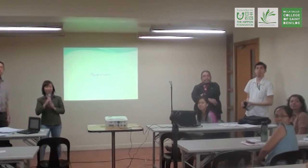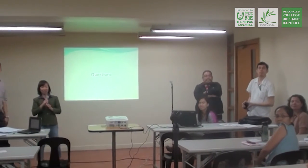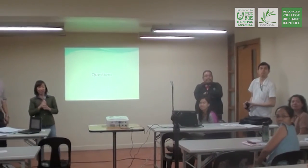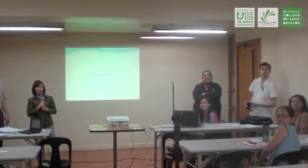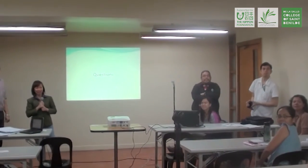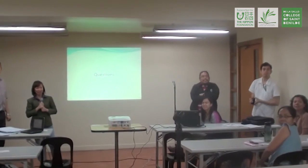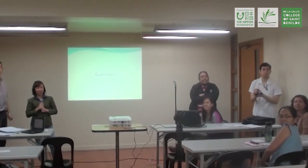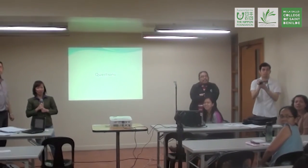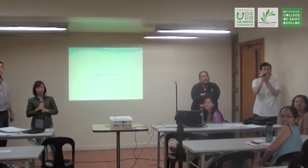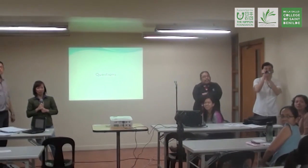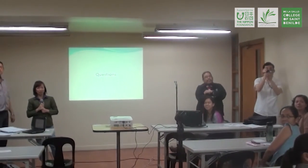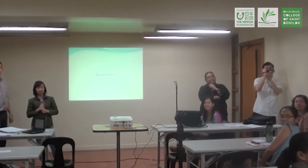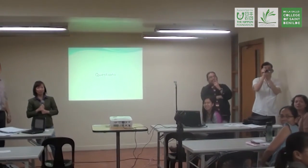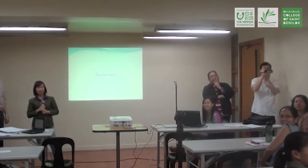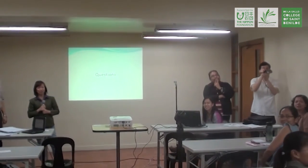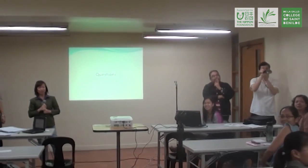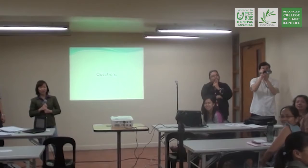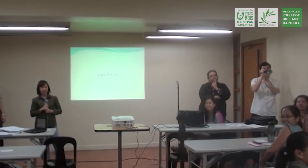Okay.